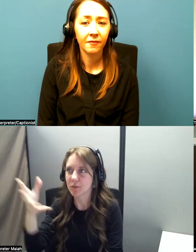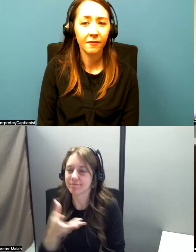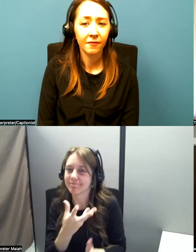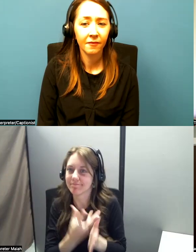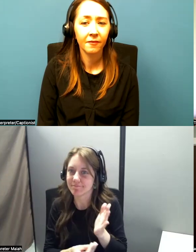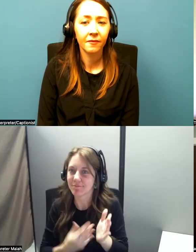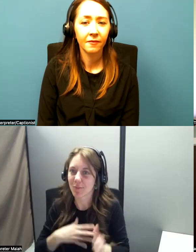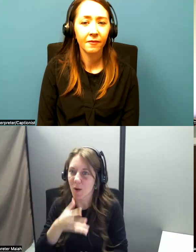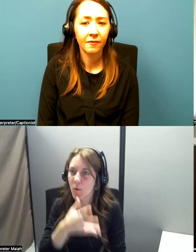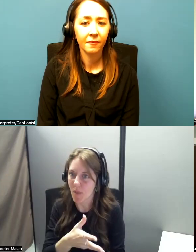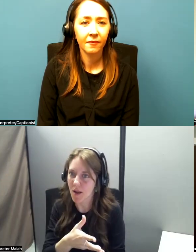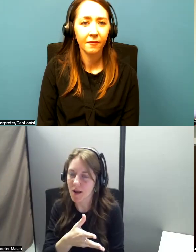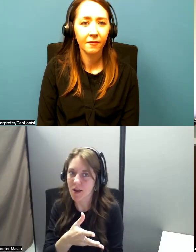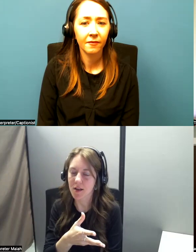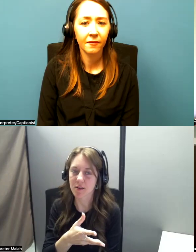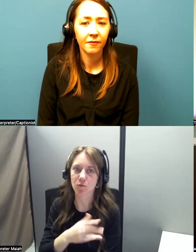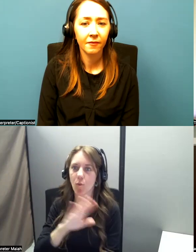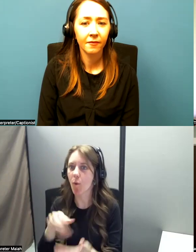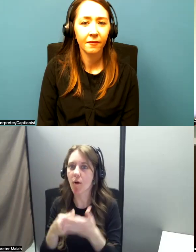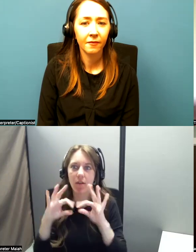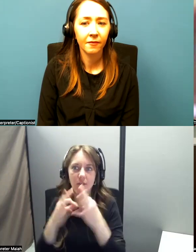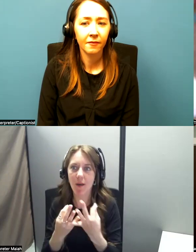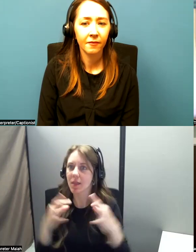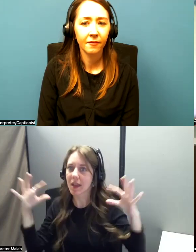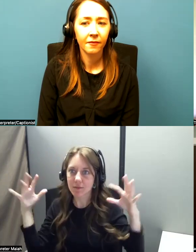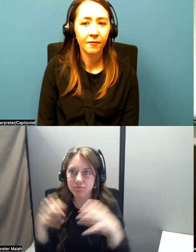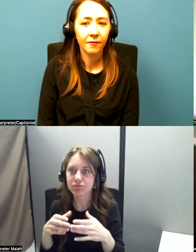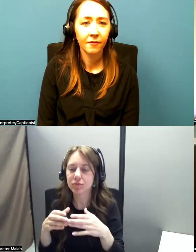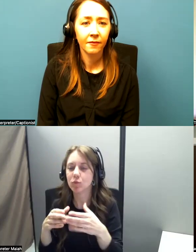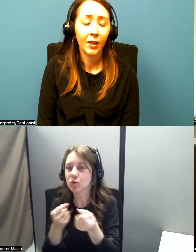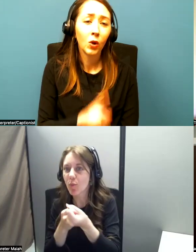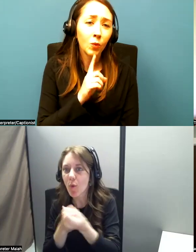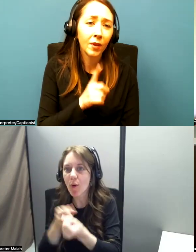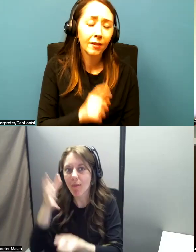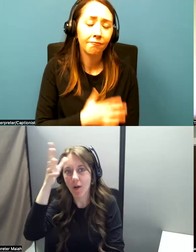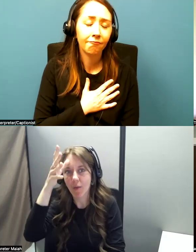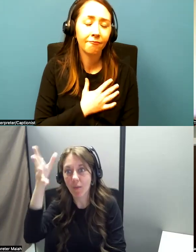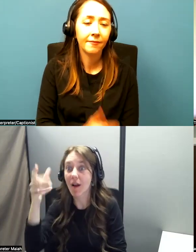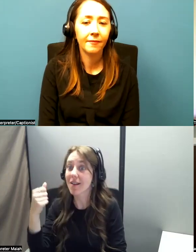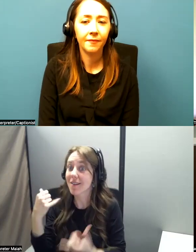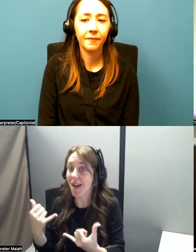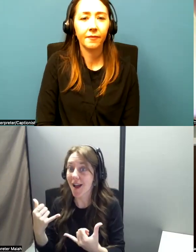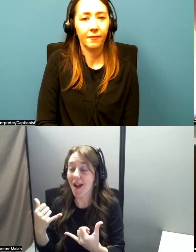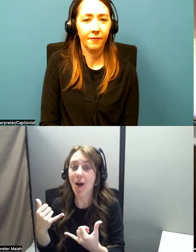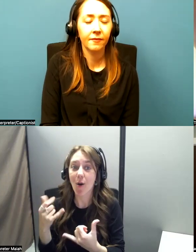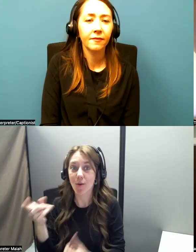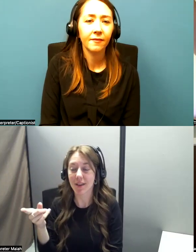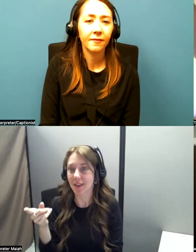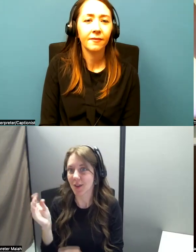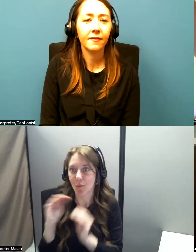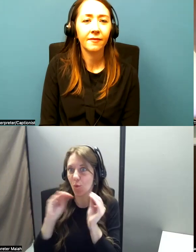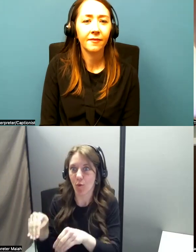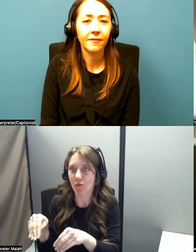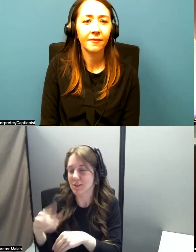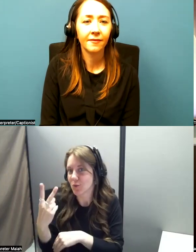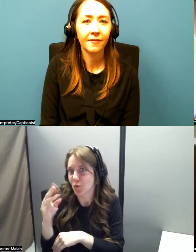And how all of the family came together to support him. Now he really? moved down to like literally 2 miles down the road